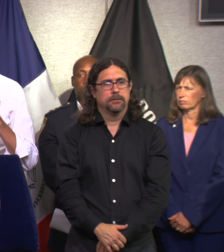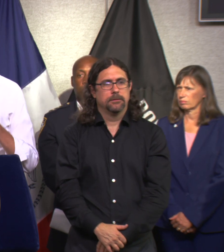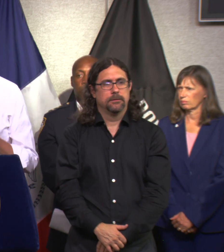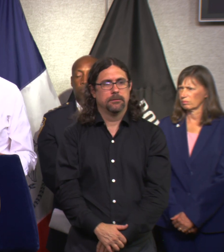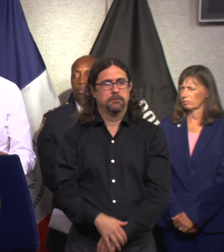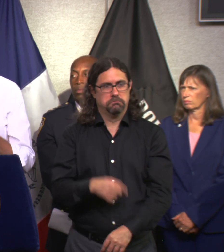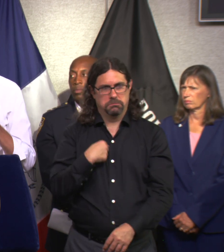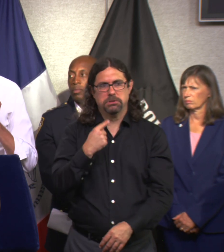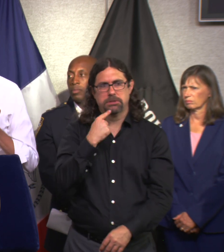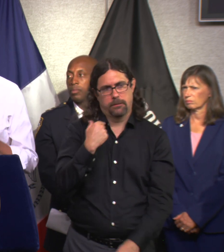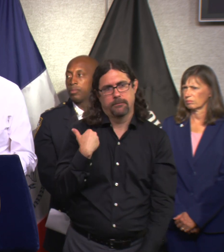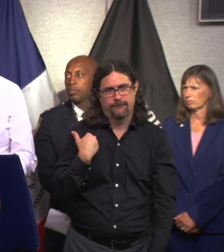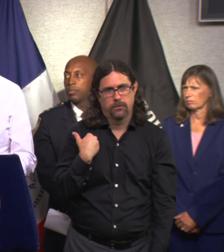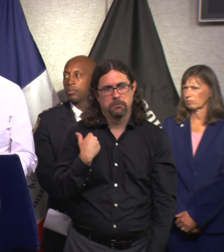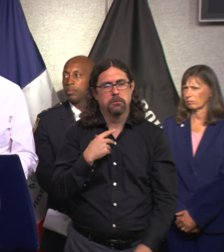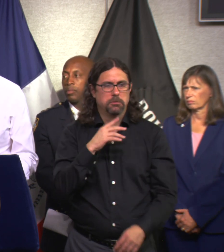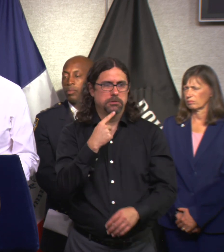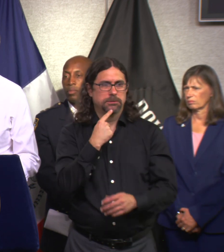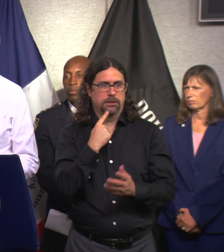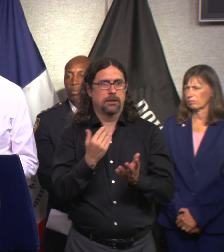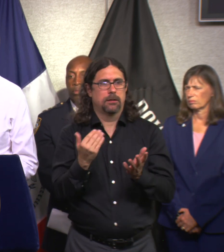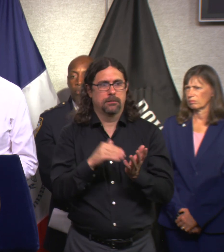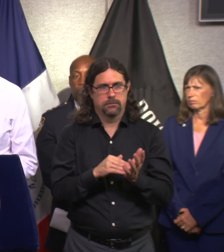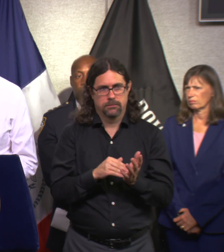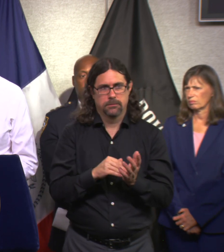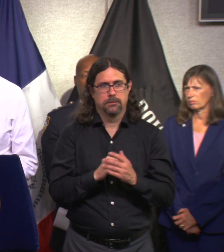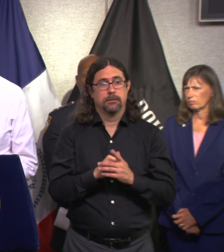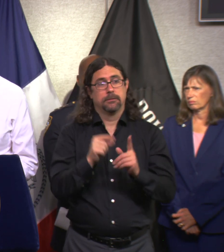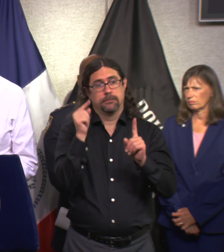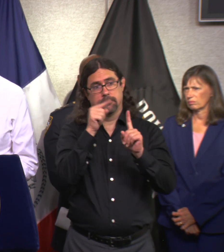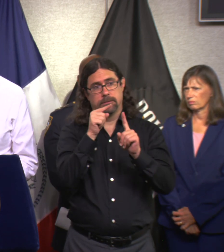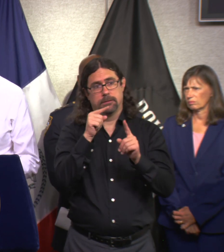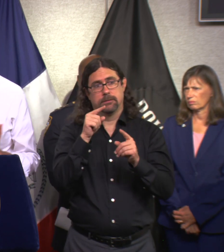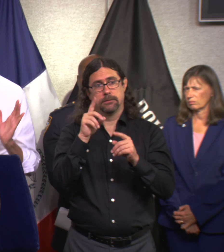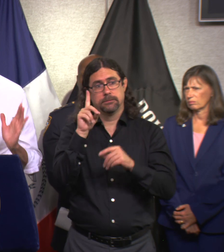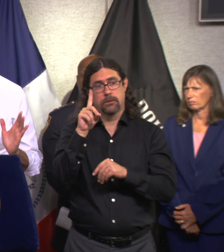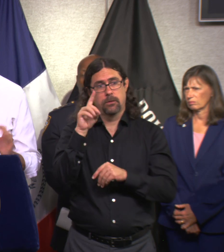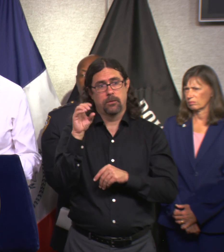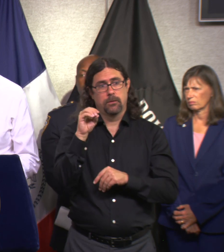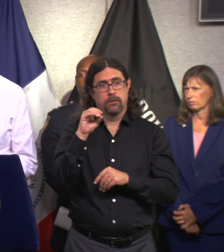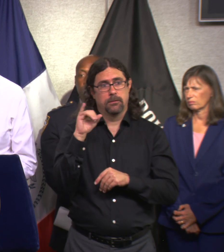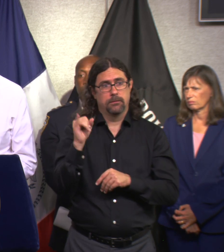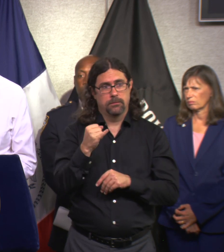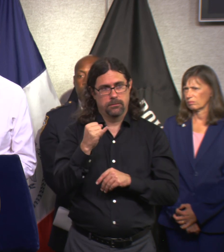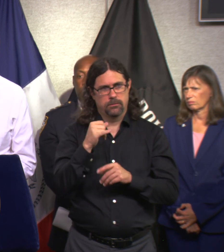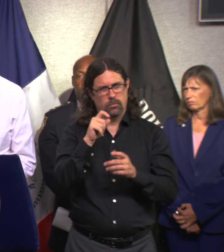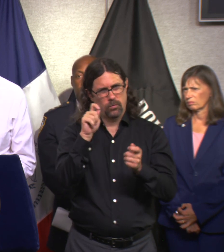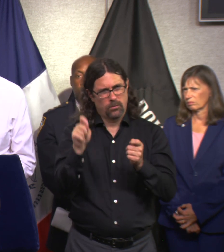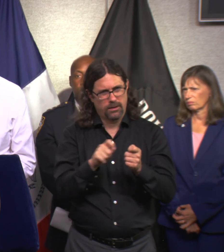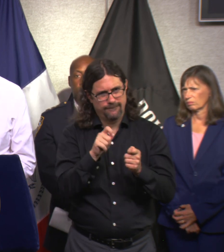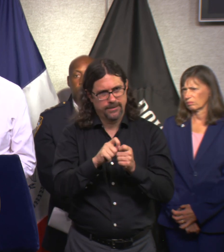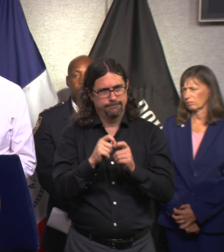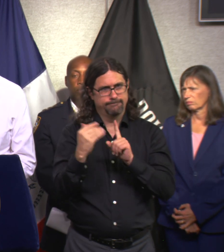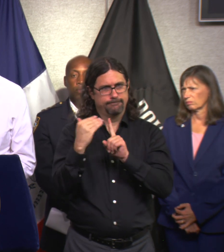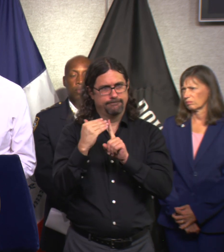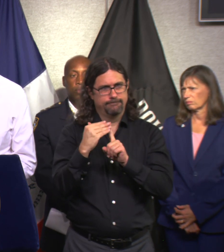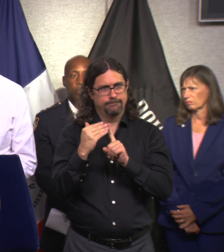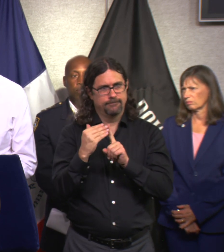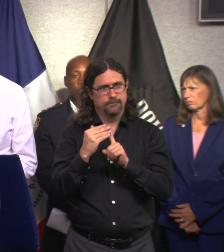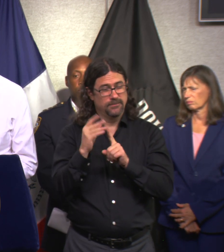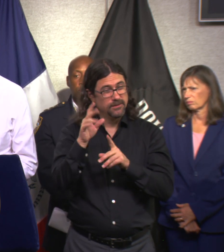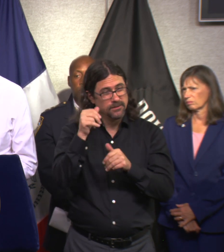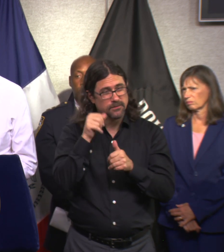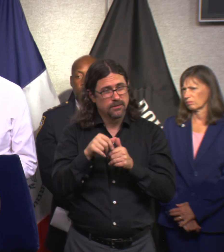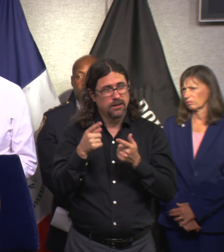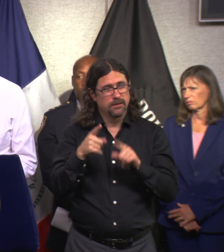Department specifically requested, and remember, this was in the previous administration. Let's get our timelines right. 2.5 years basically under one